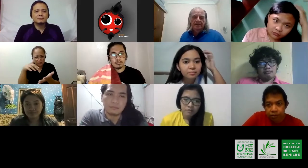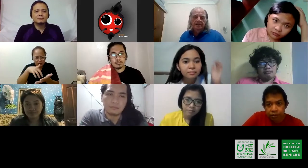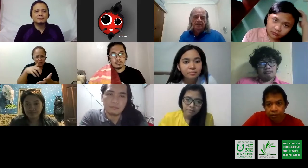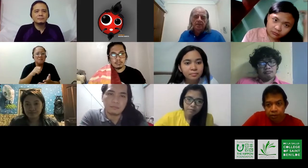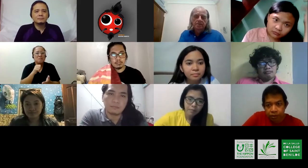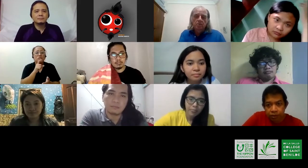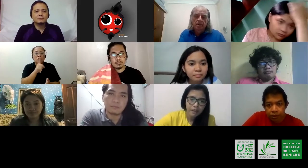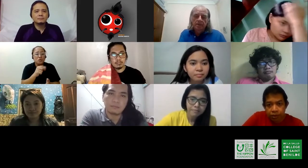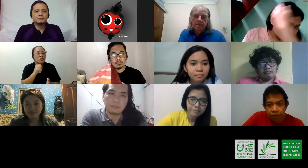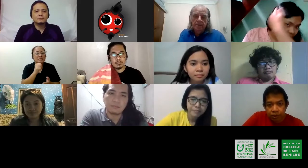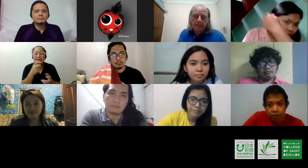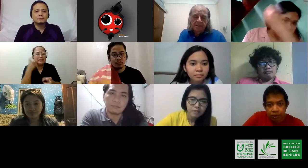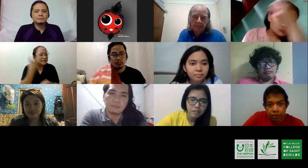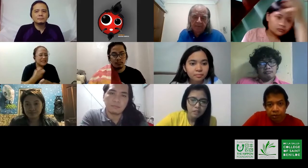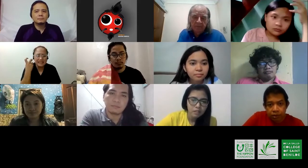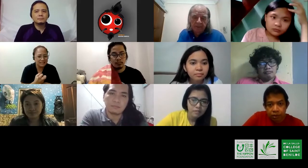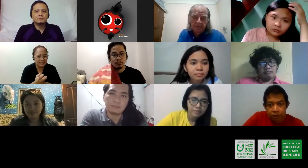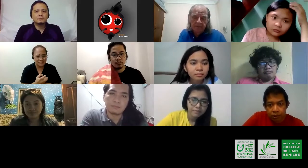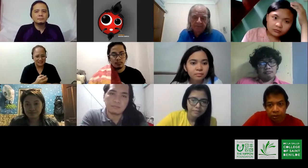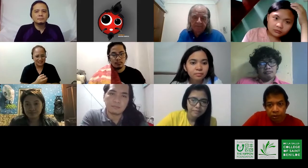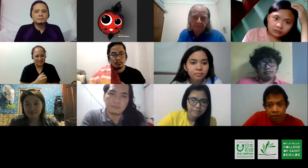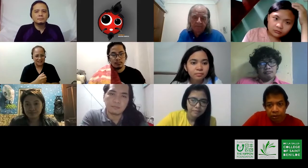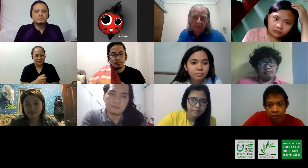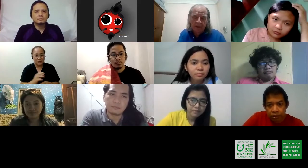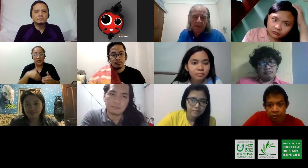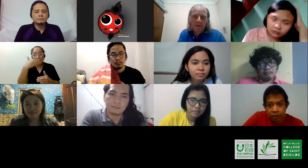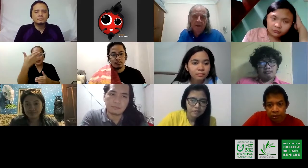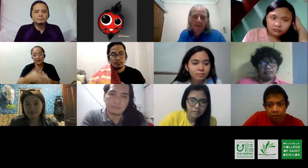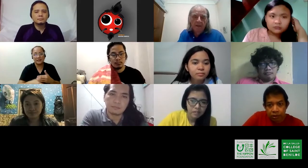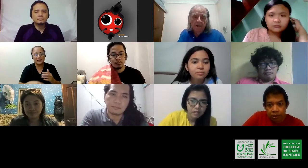So let's go on to the next set of questions.